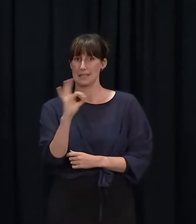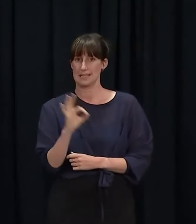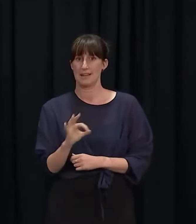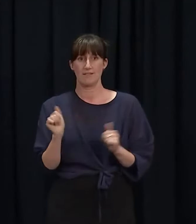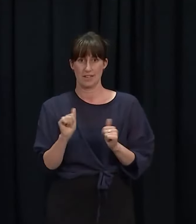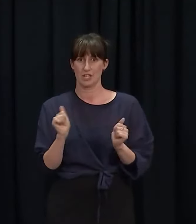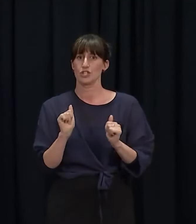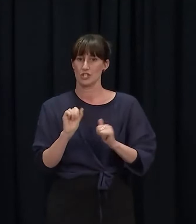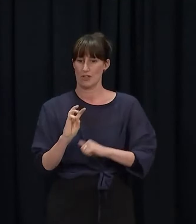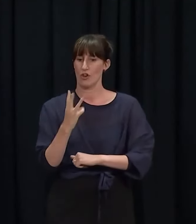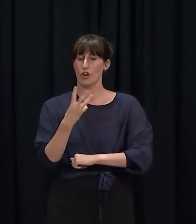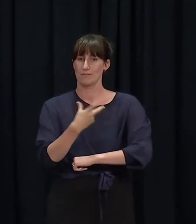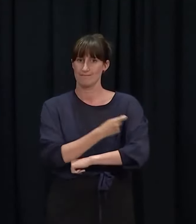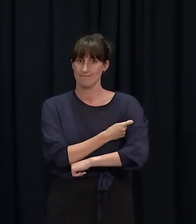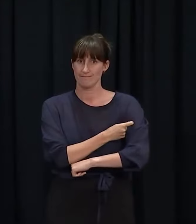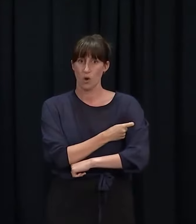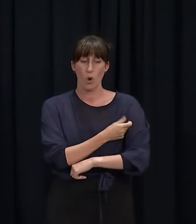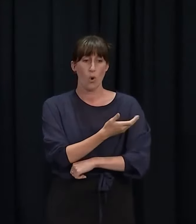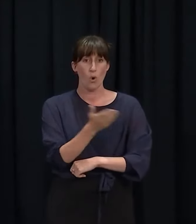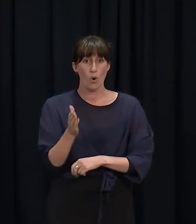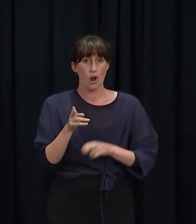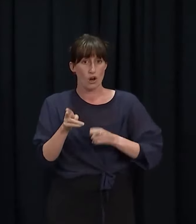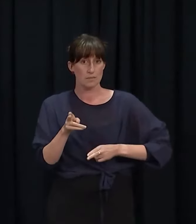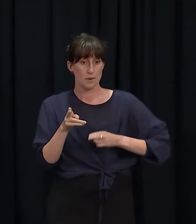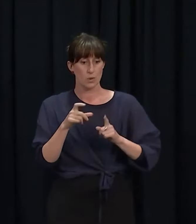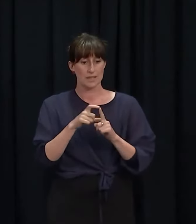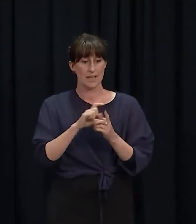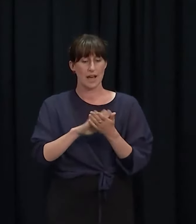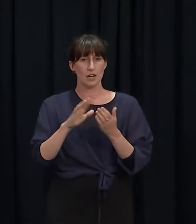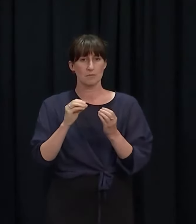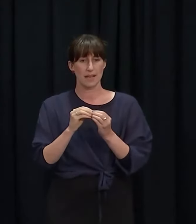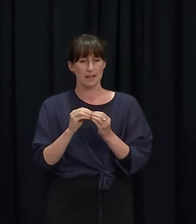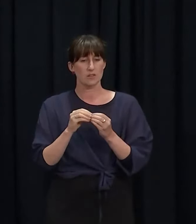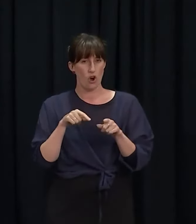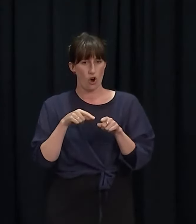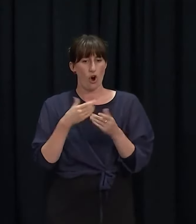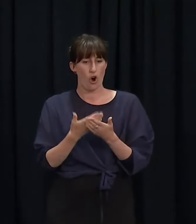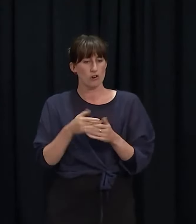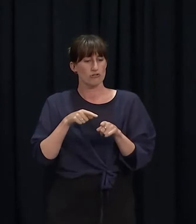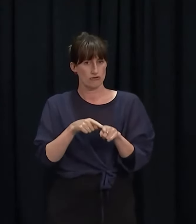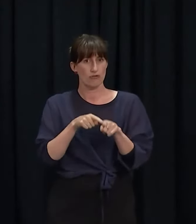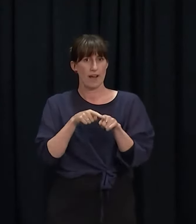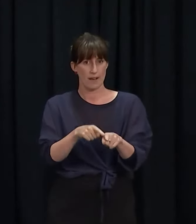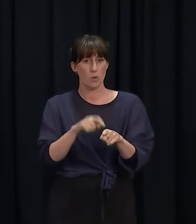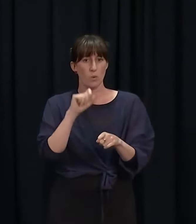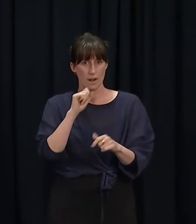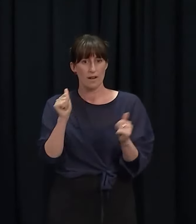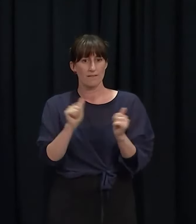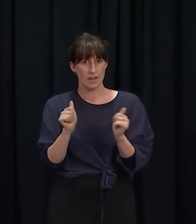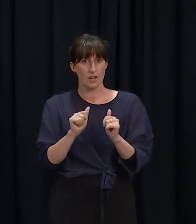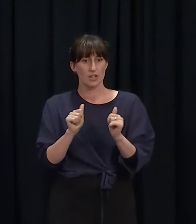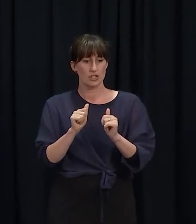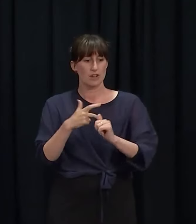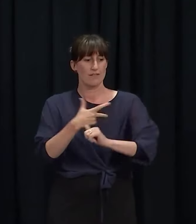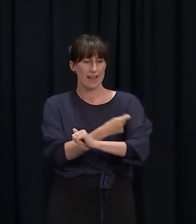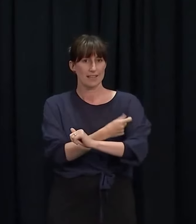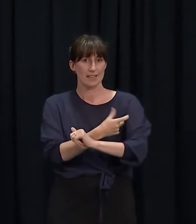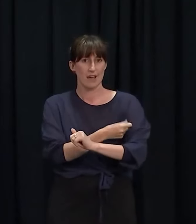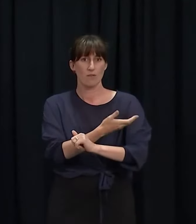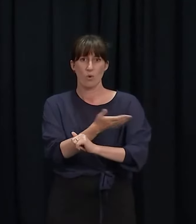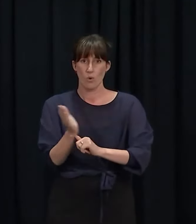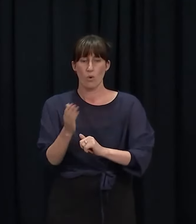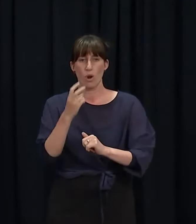every DHB is on track to complete their booster programs in aged residential care facilities within the next